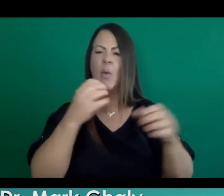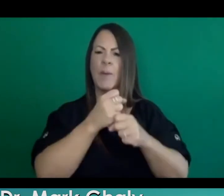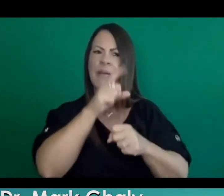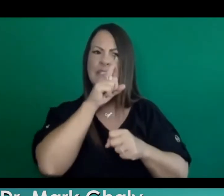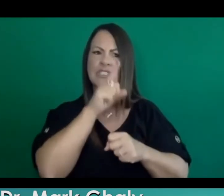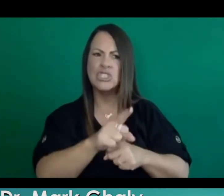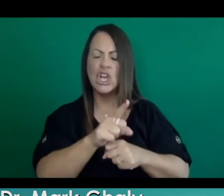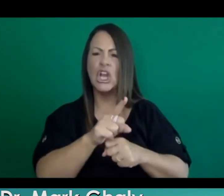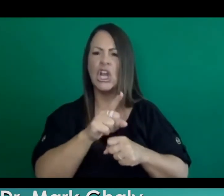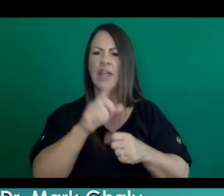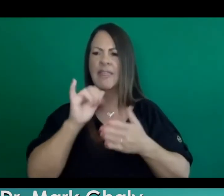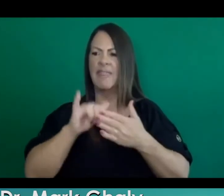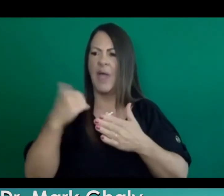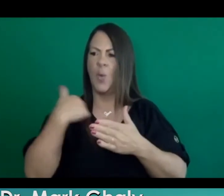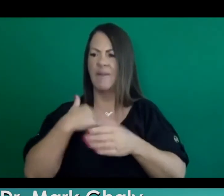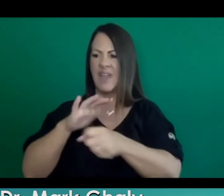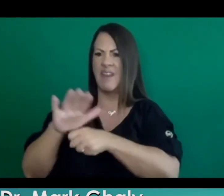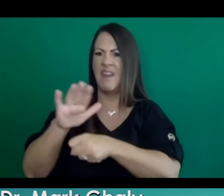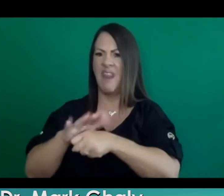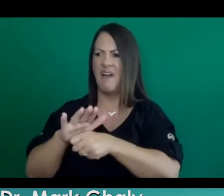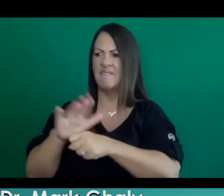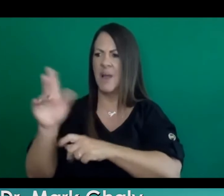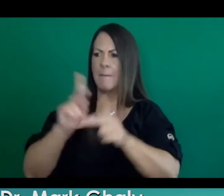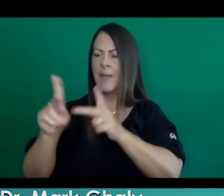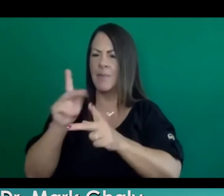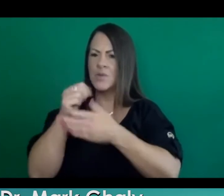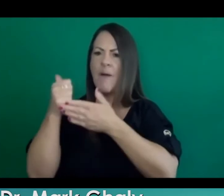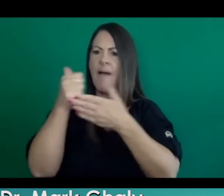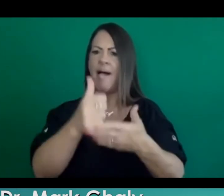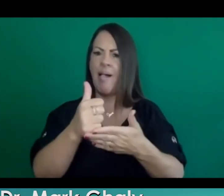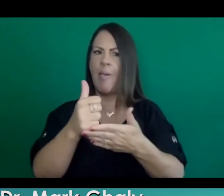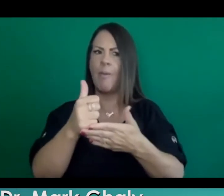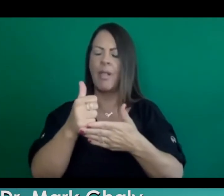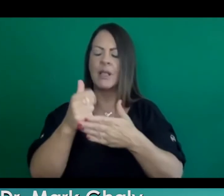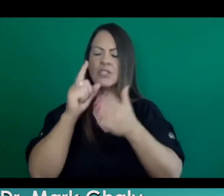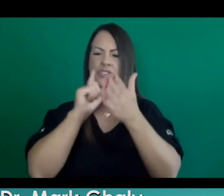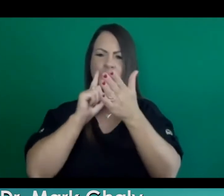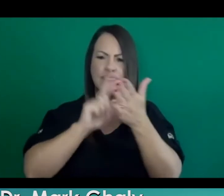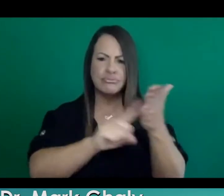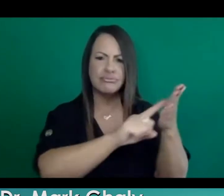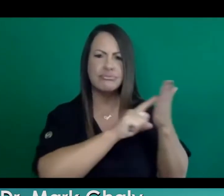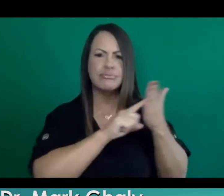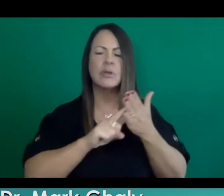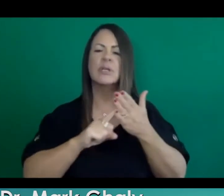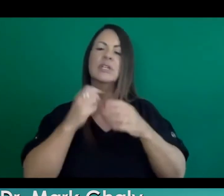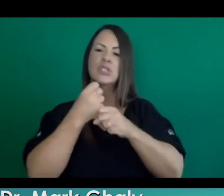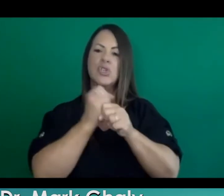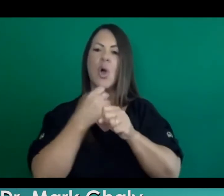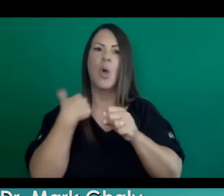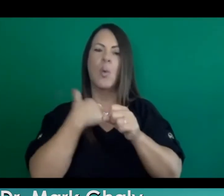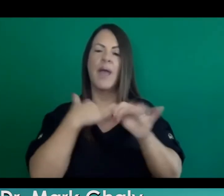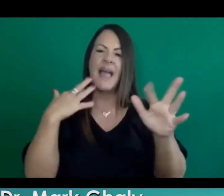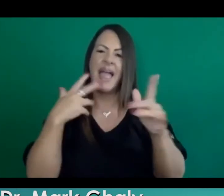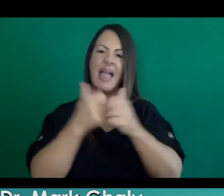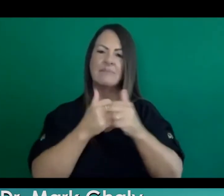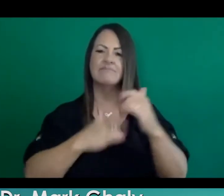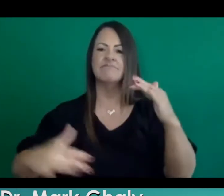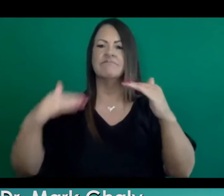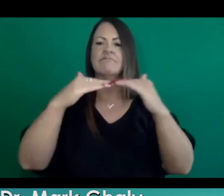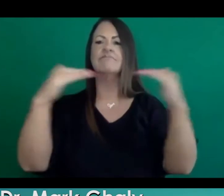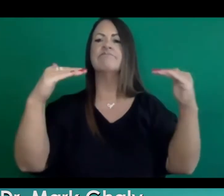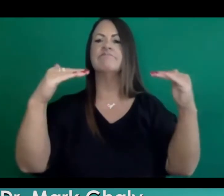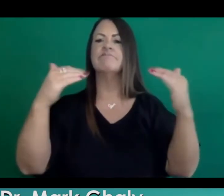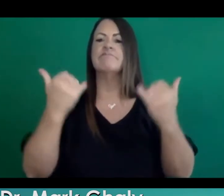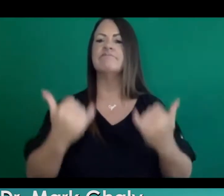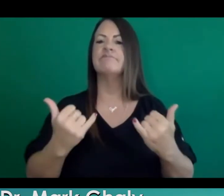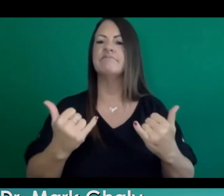to bring those as the case numbers come down and contact tracing and disease investigation resources come up. We're